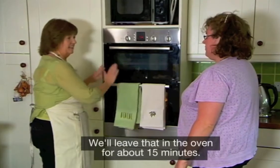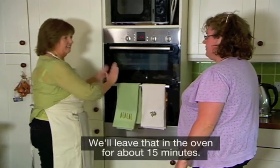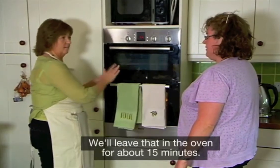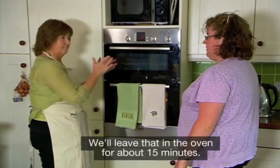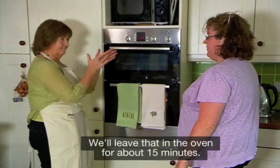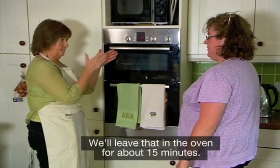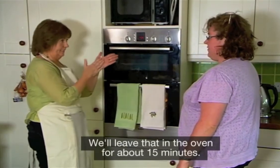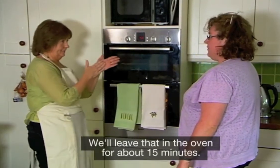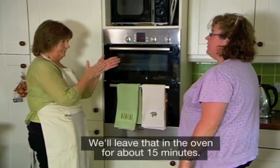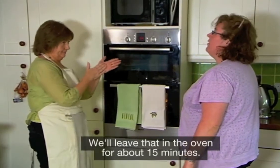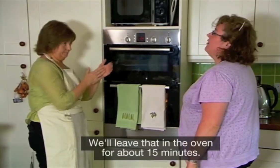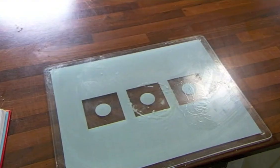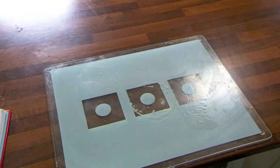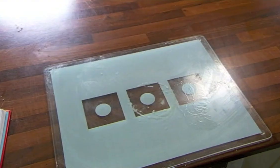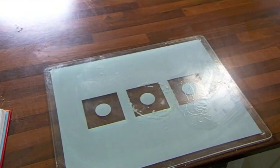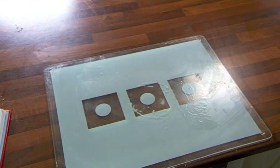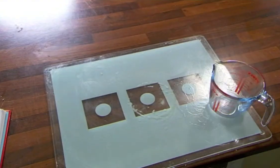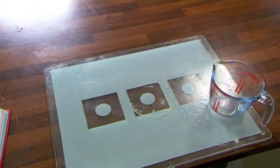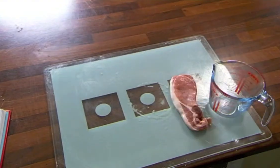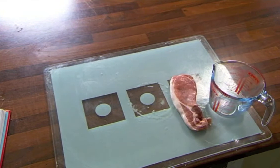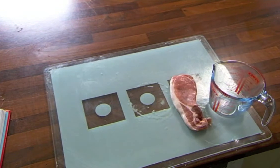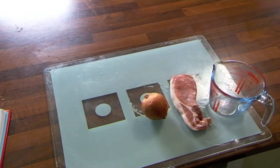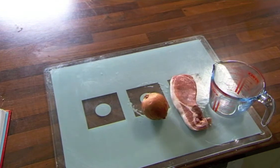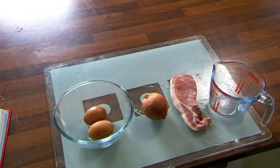We'll leave that in the oven for about 15 minutes.